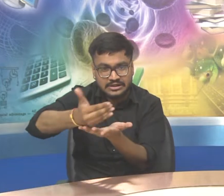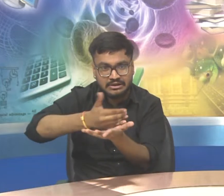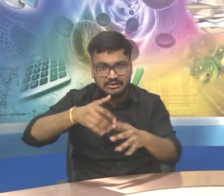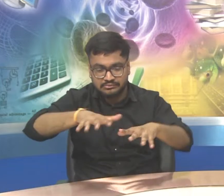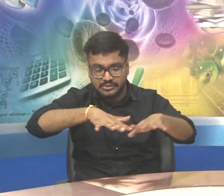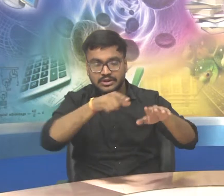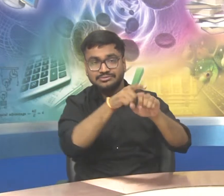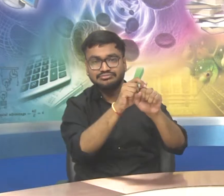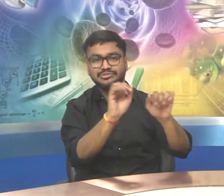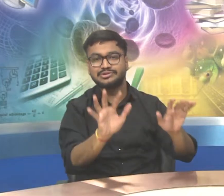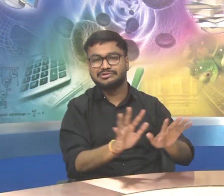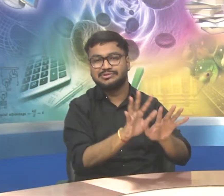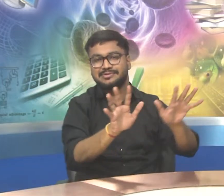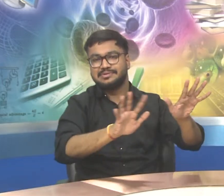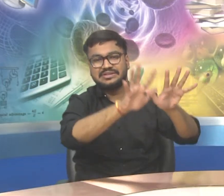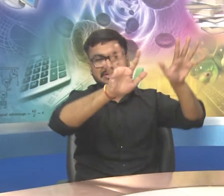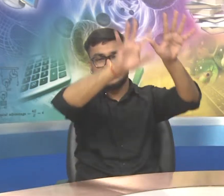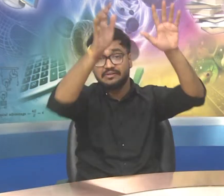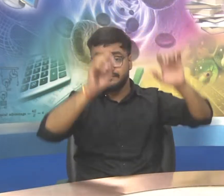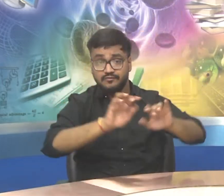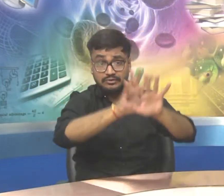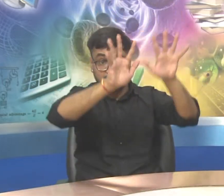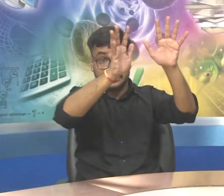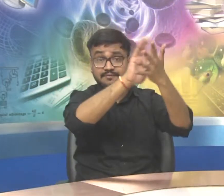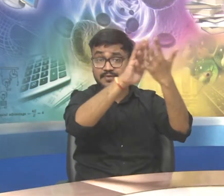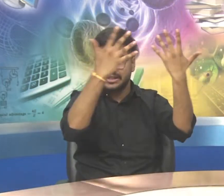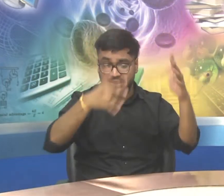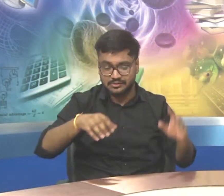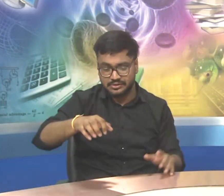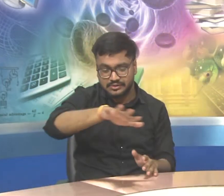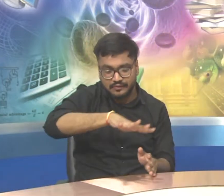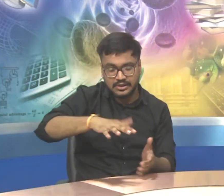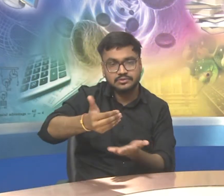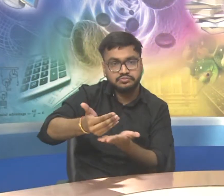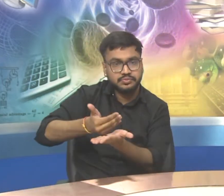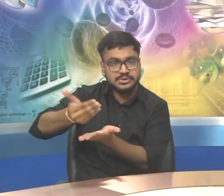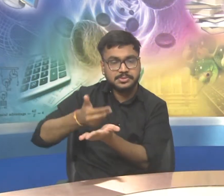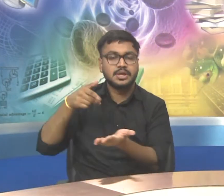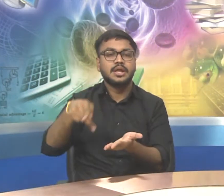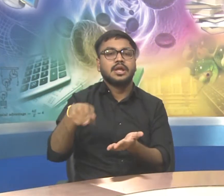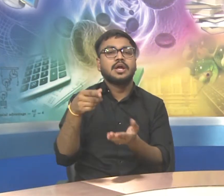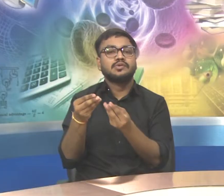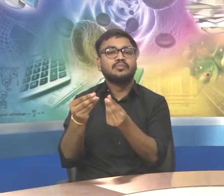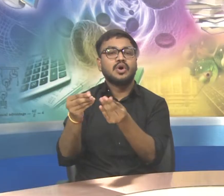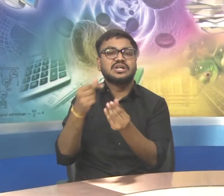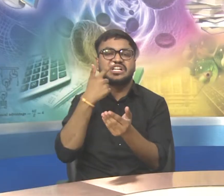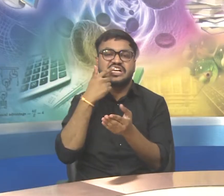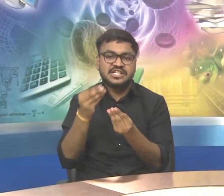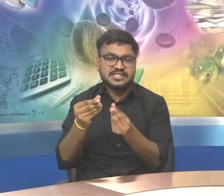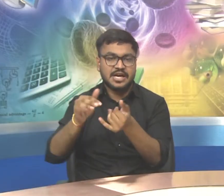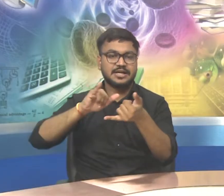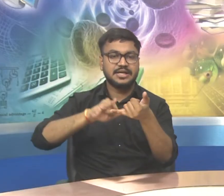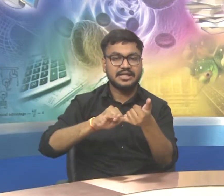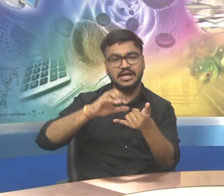seashores. The sun heats the water evaporates and salt